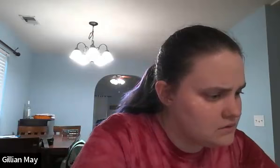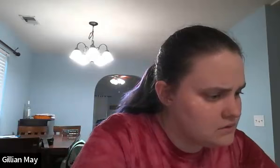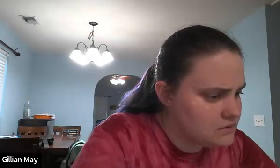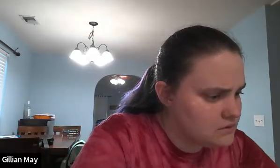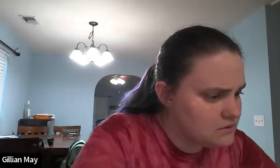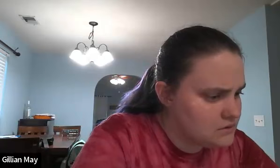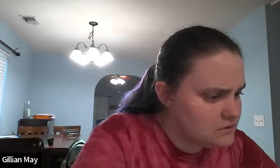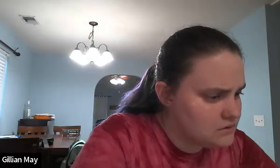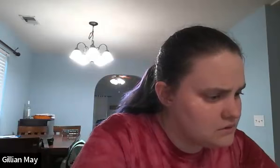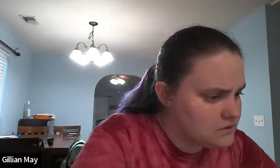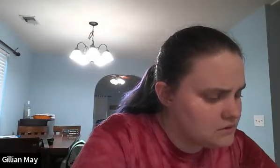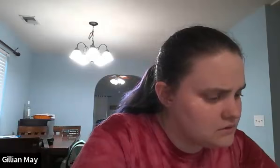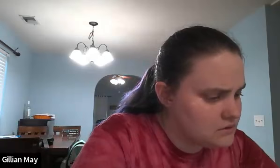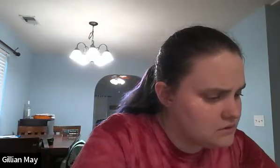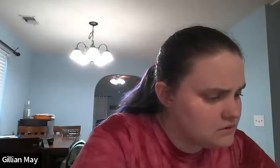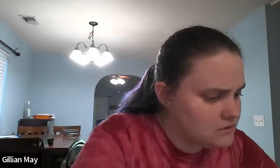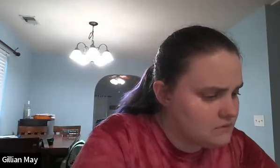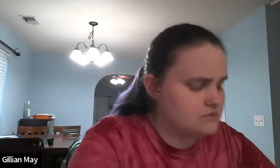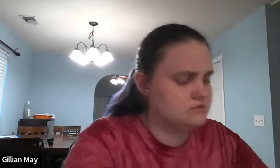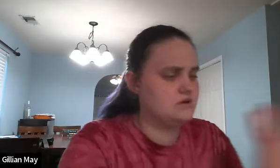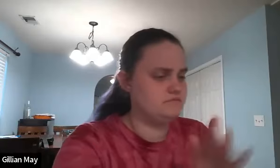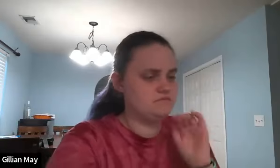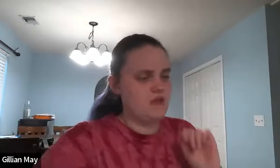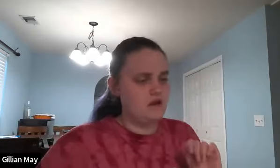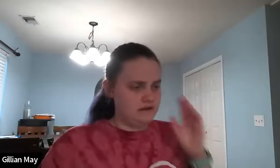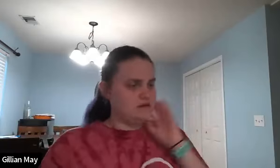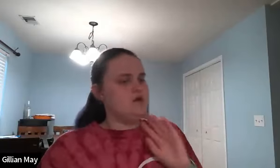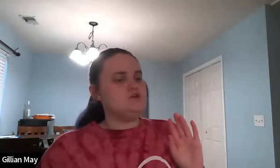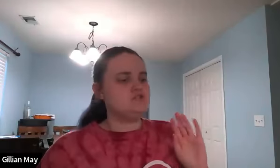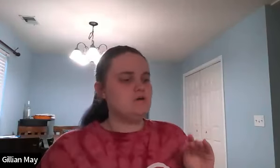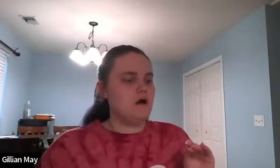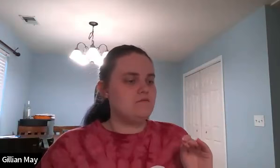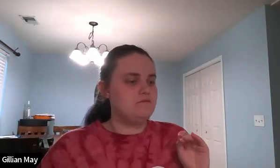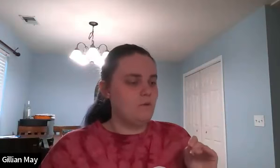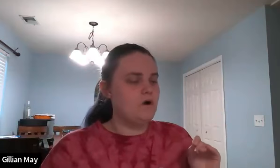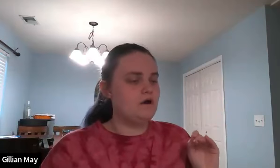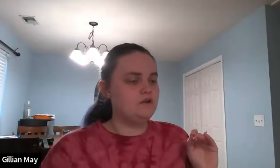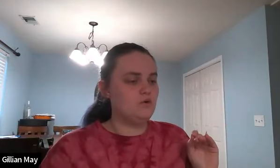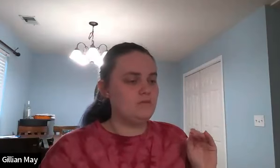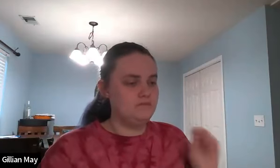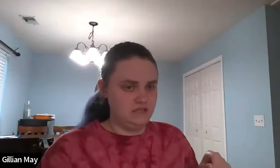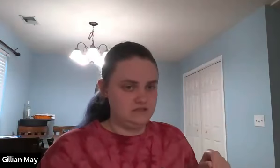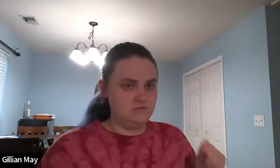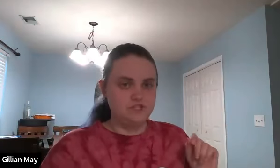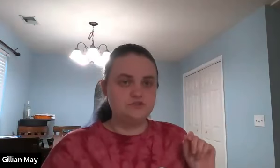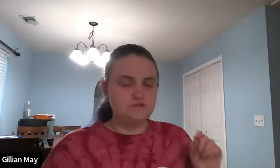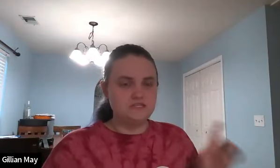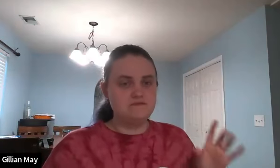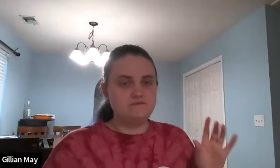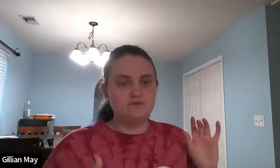sorry. All right. So For your meat, what you'll do for the sign for,